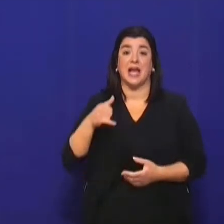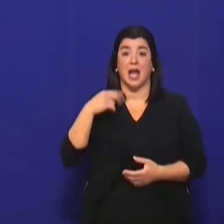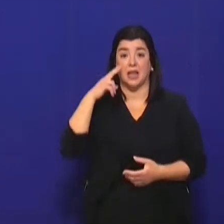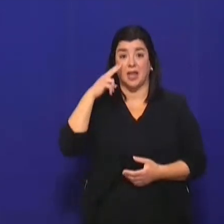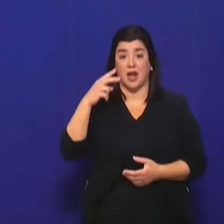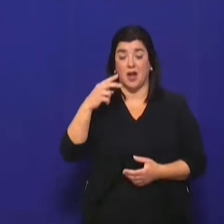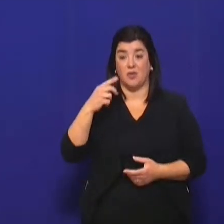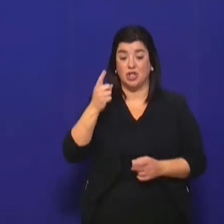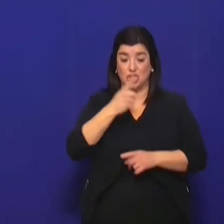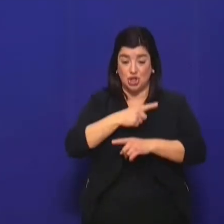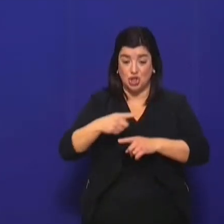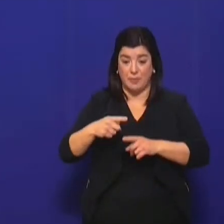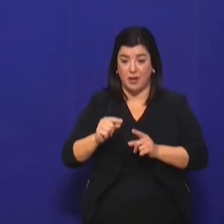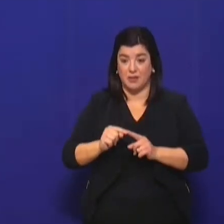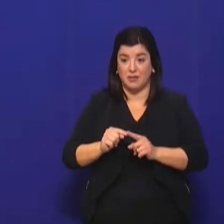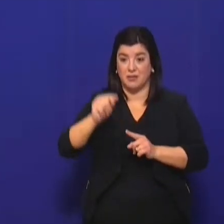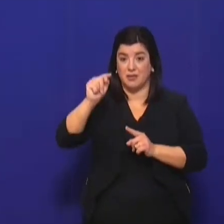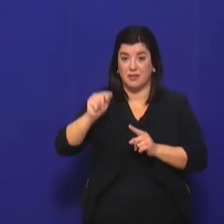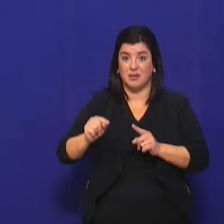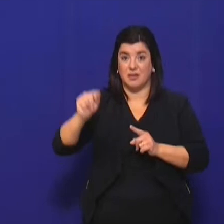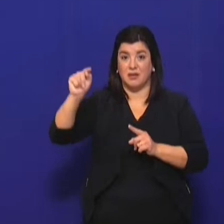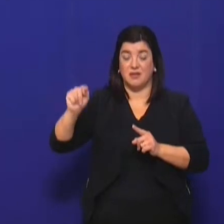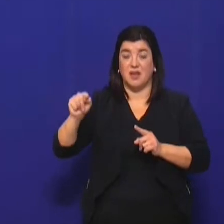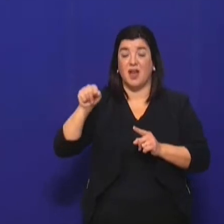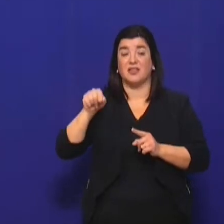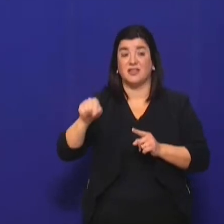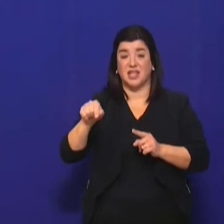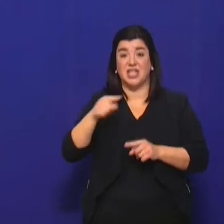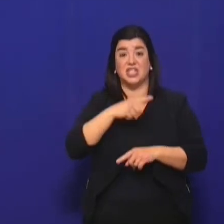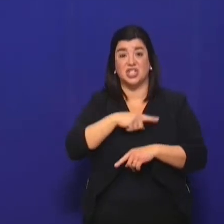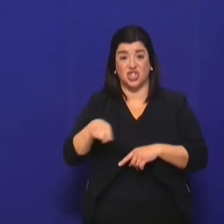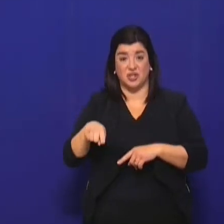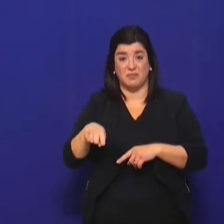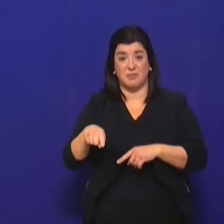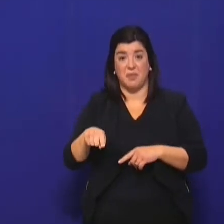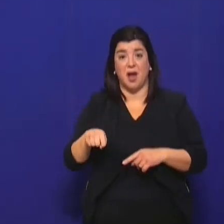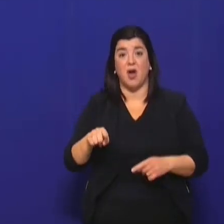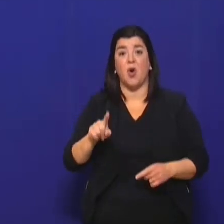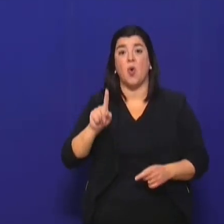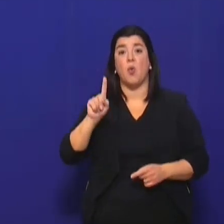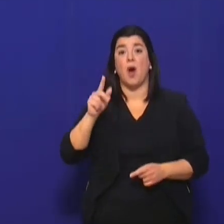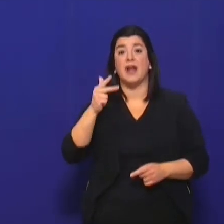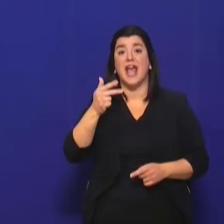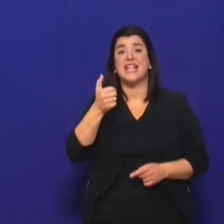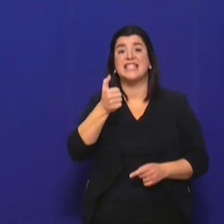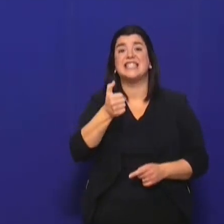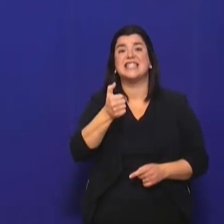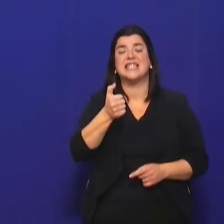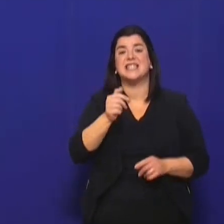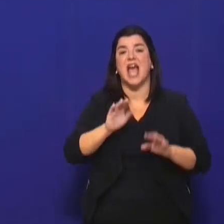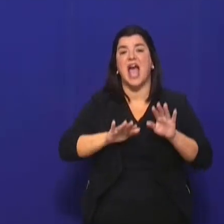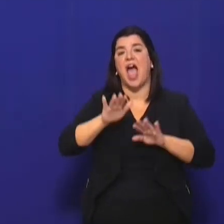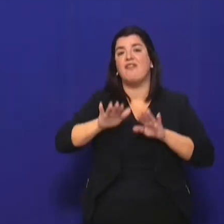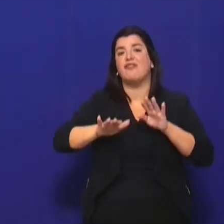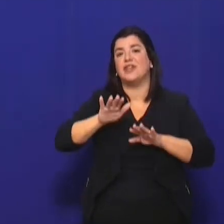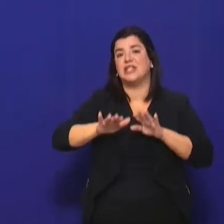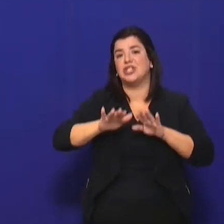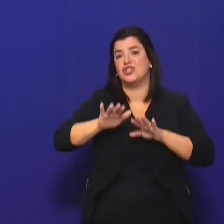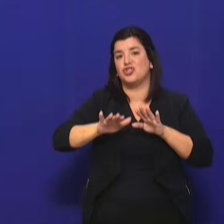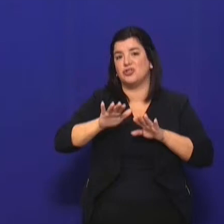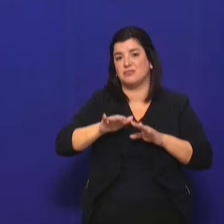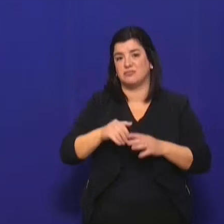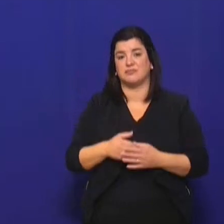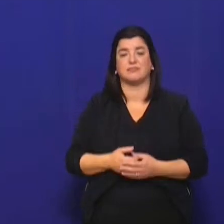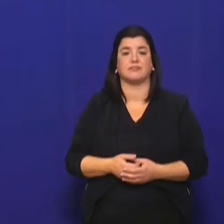average, naraw li din l-aħħar ġimgħa kellna 7-day moving average ta' 186. Ġifi bħala medja kien qed